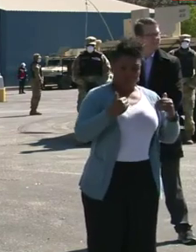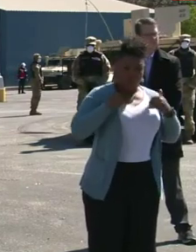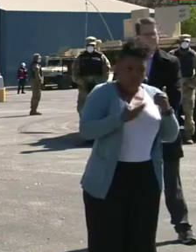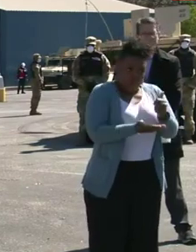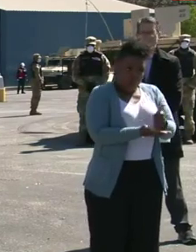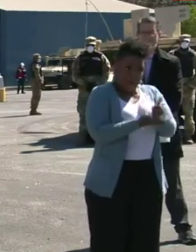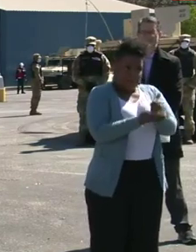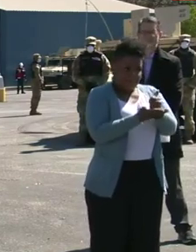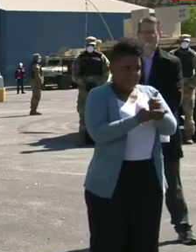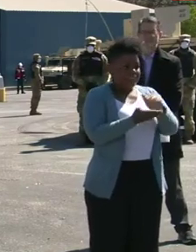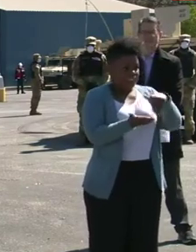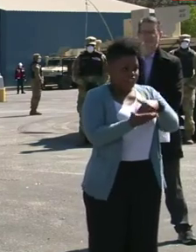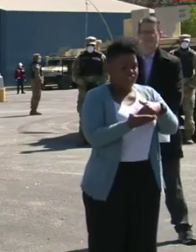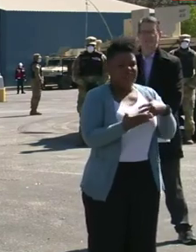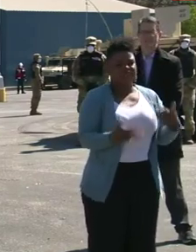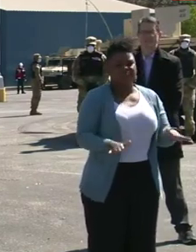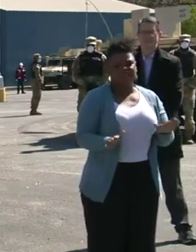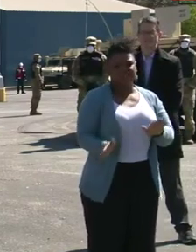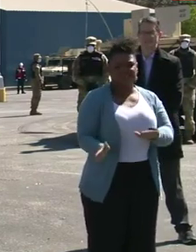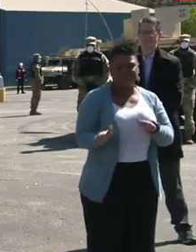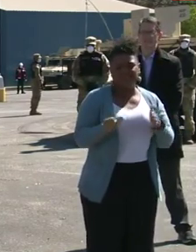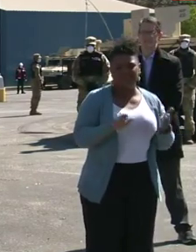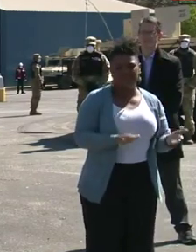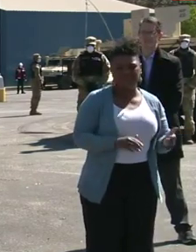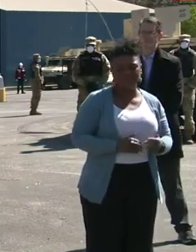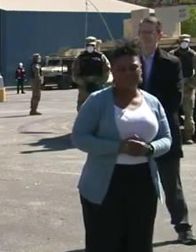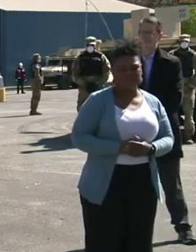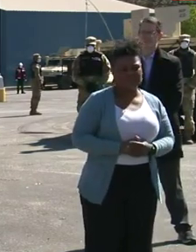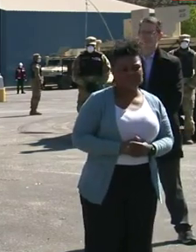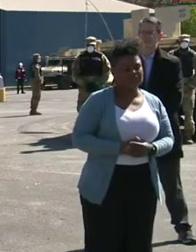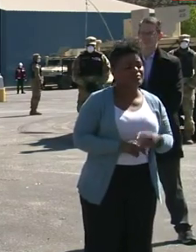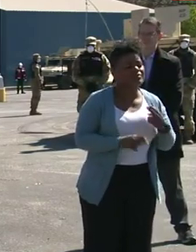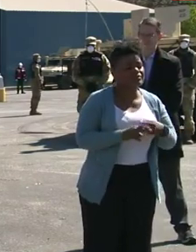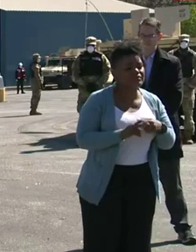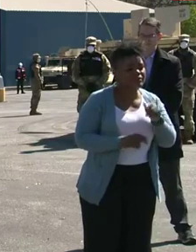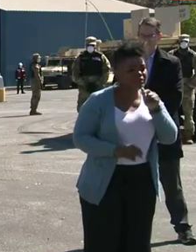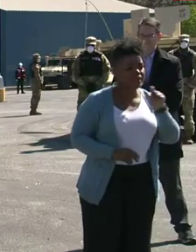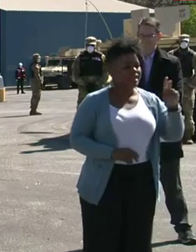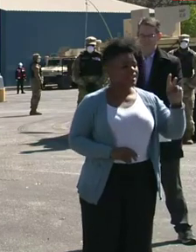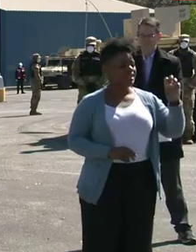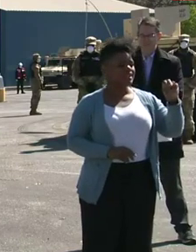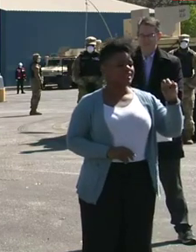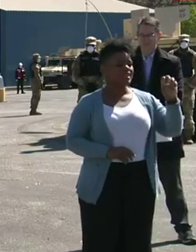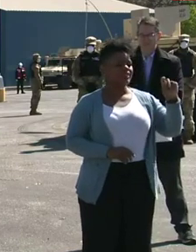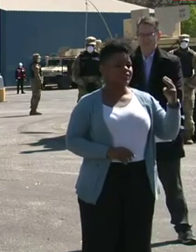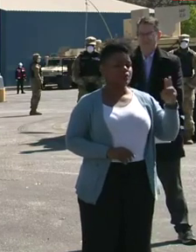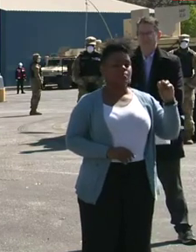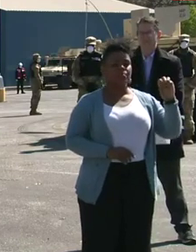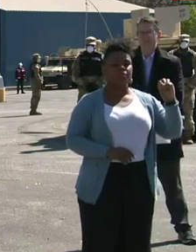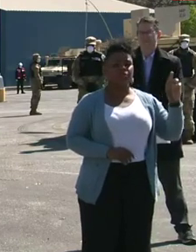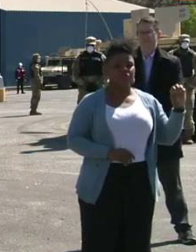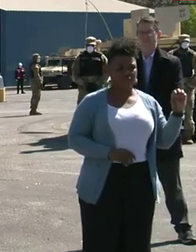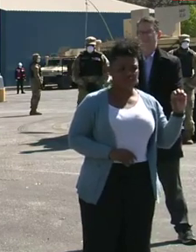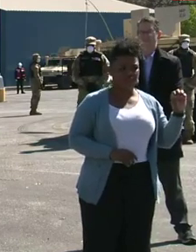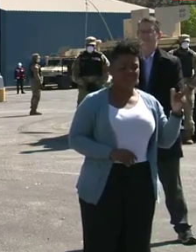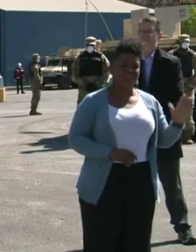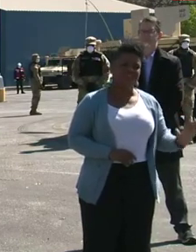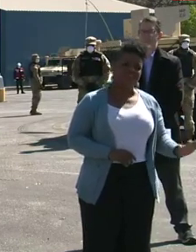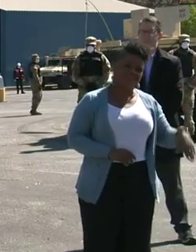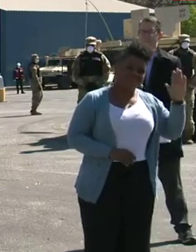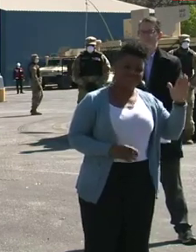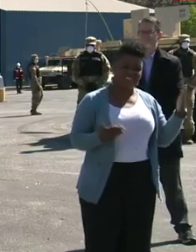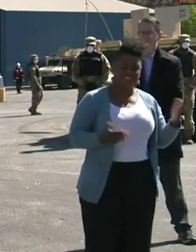COVID-19. His name was Kenneth Moore. He was a D.C. native, and we share our deepest condolences with